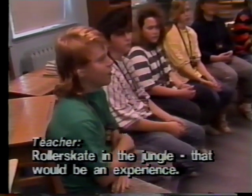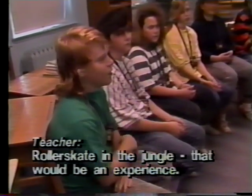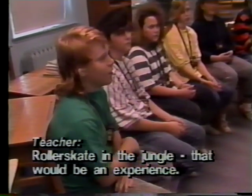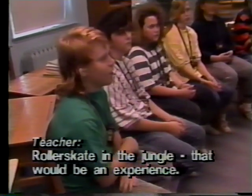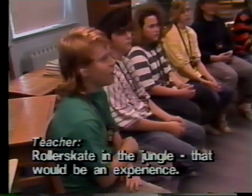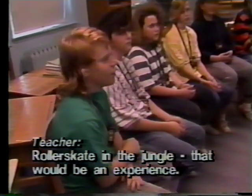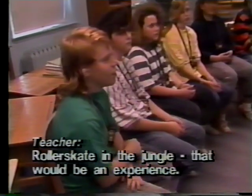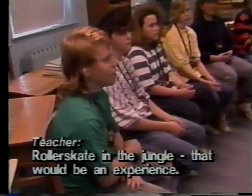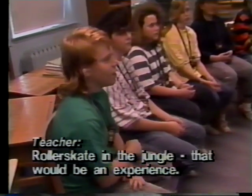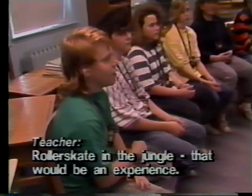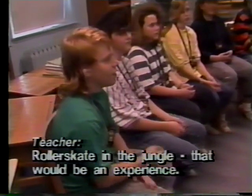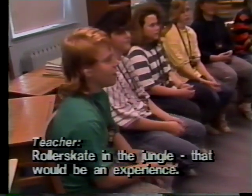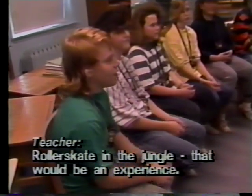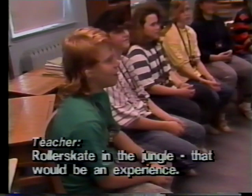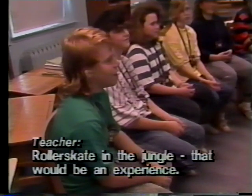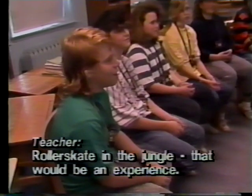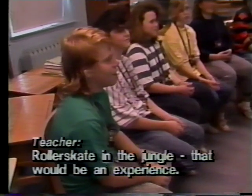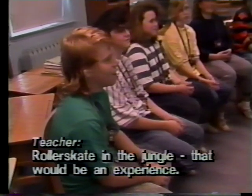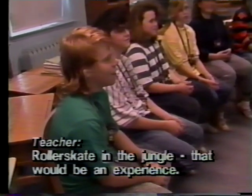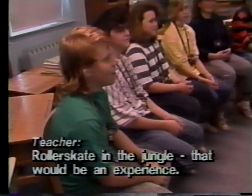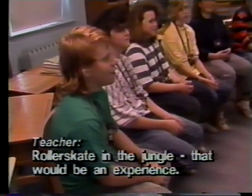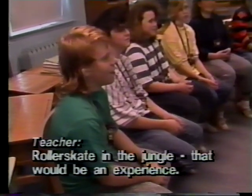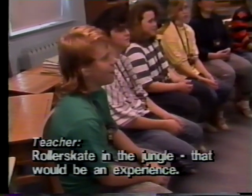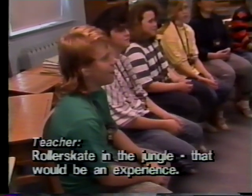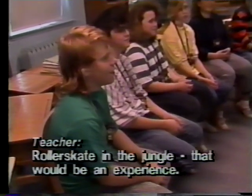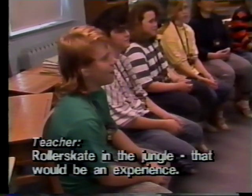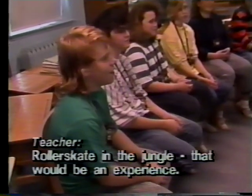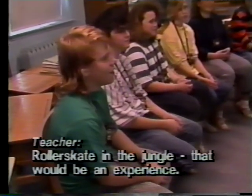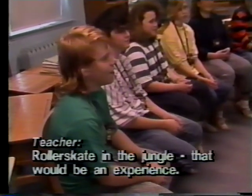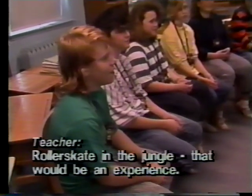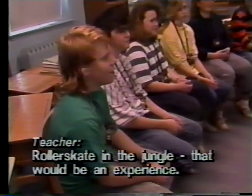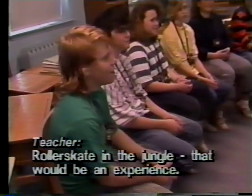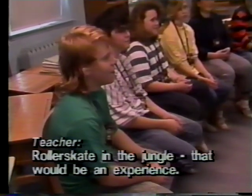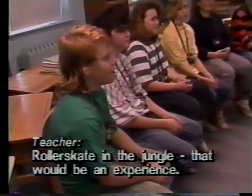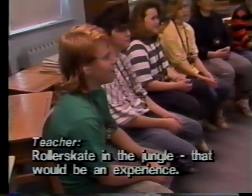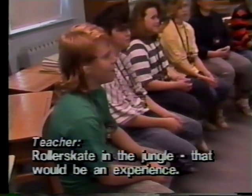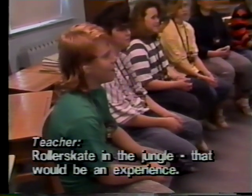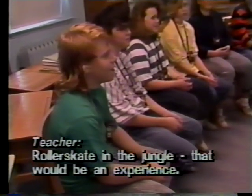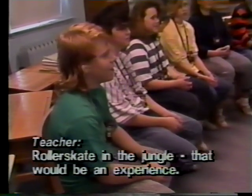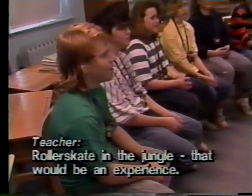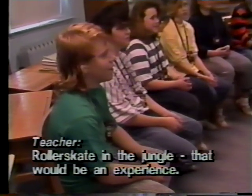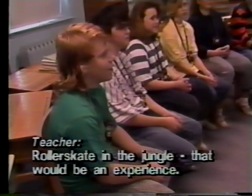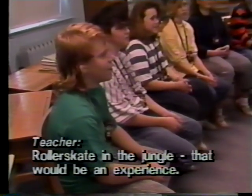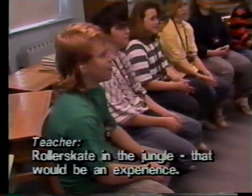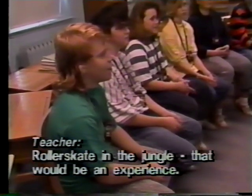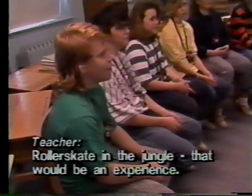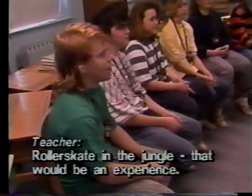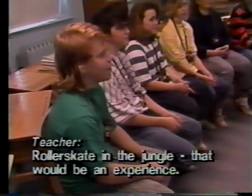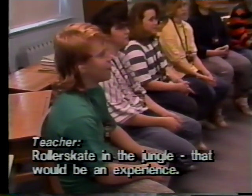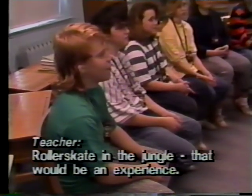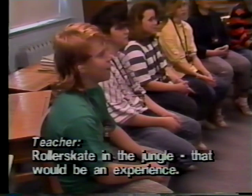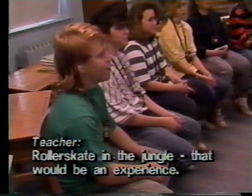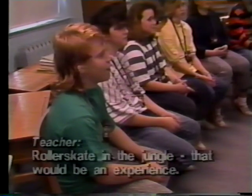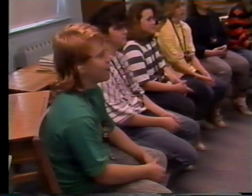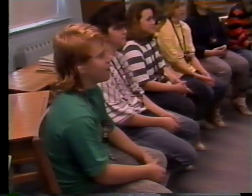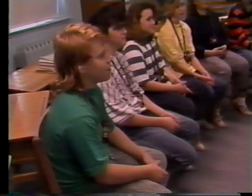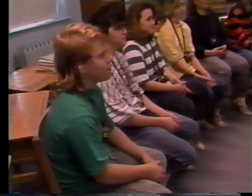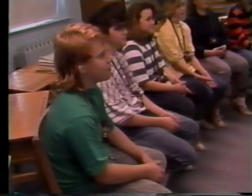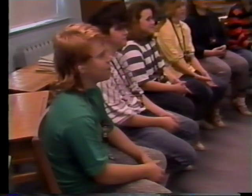in the jungle. Roller skating through the jungle. Well, that would be an experience.